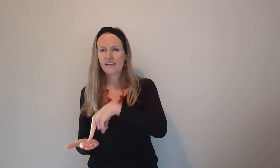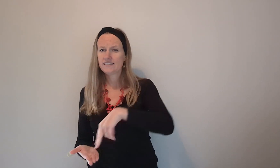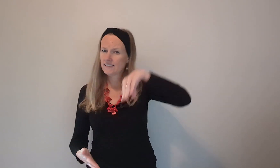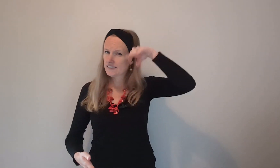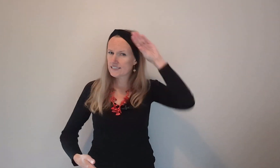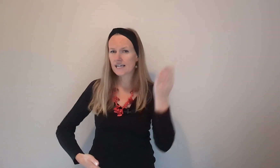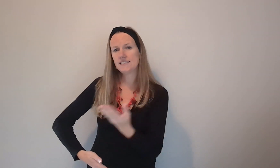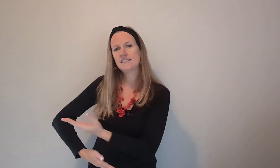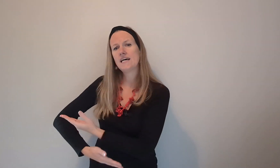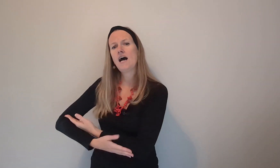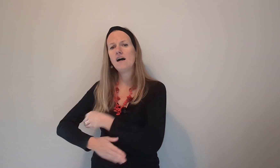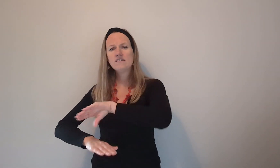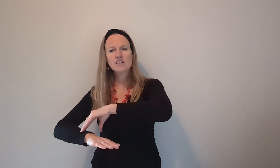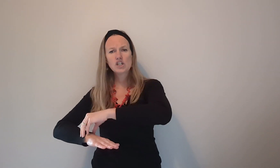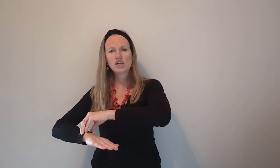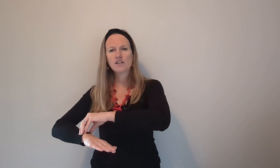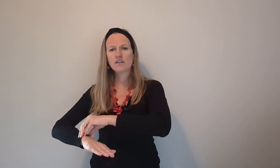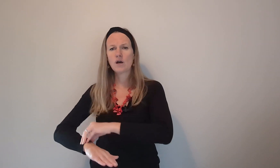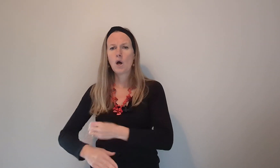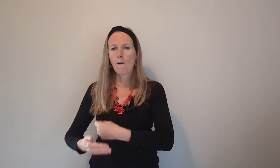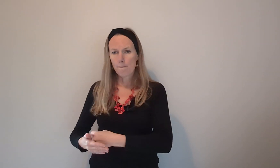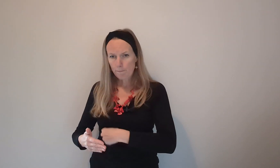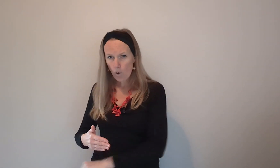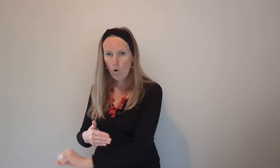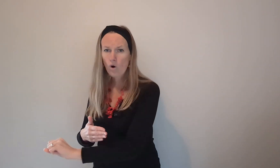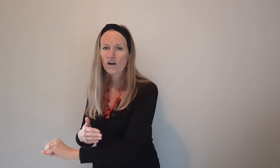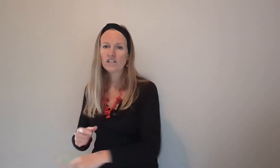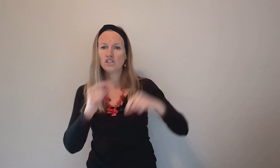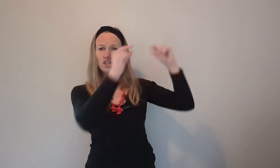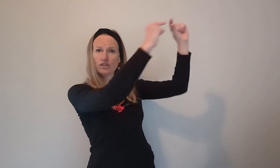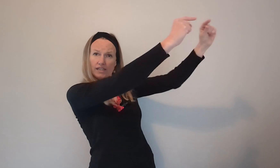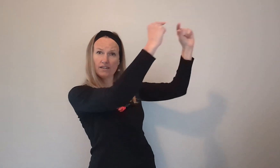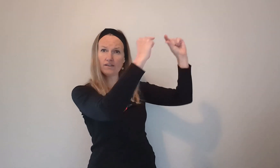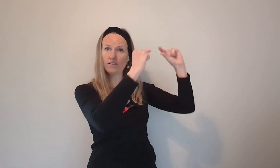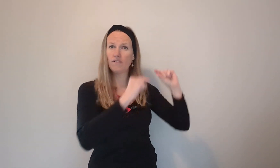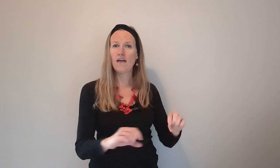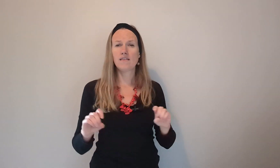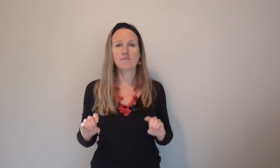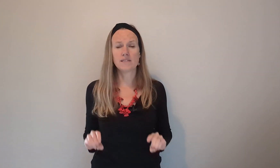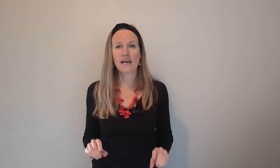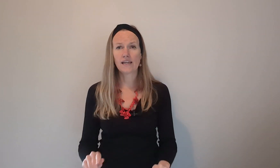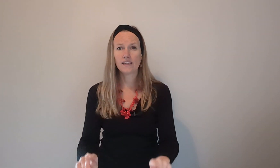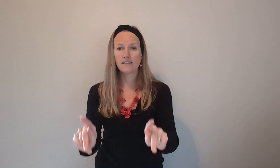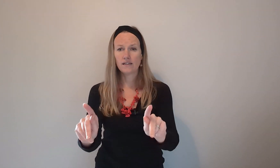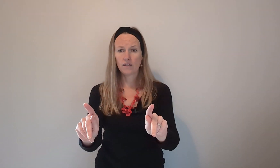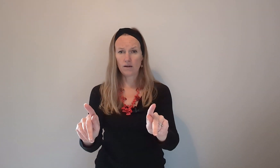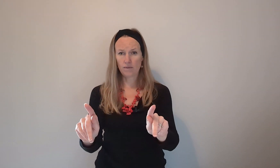raise the sons of earth, born to give them second